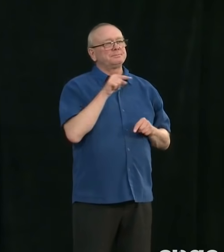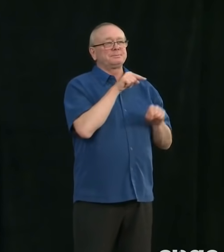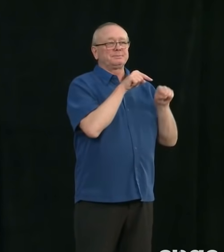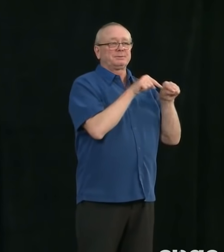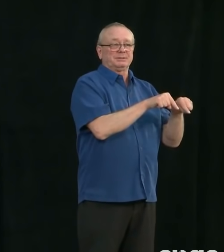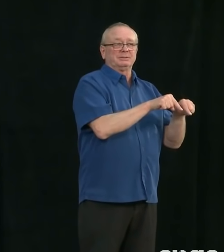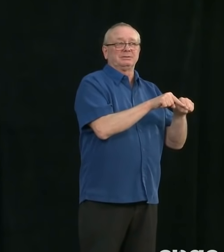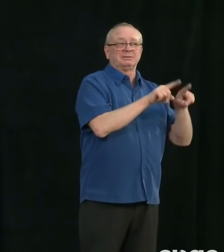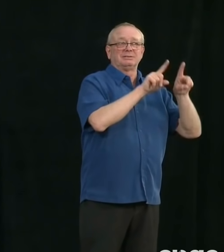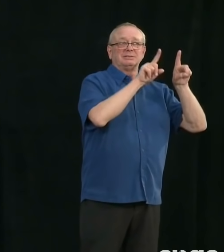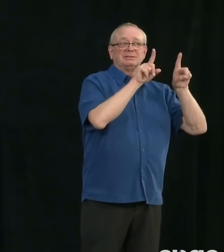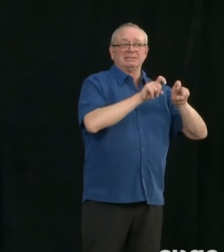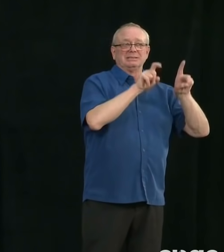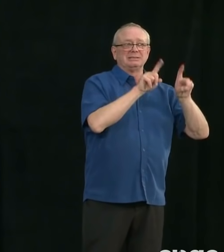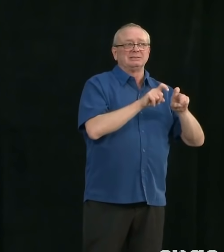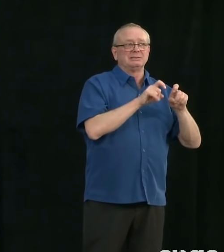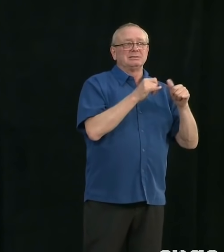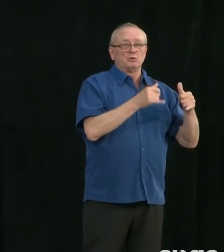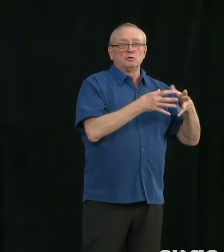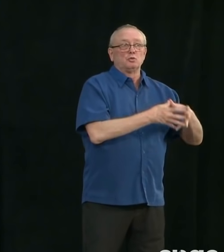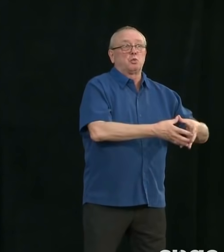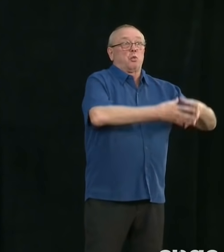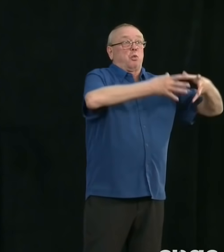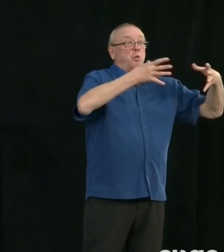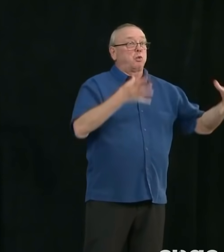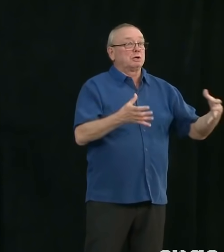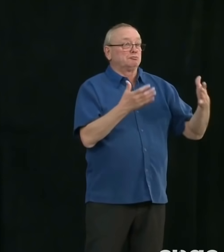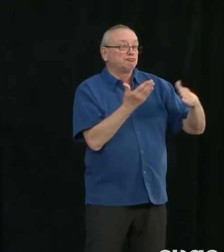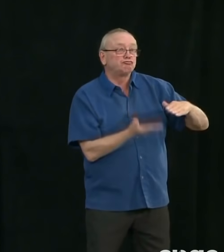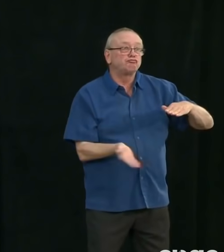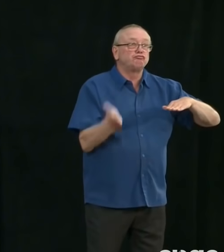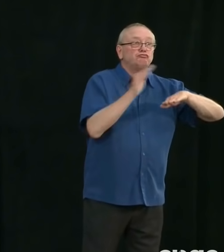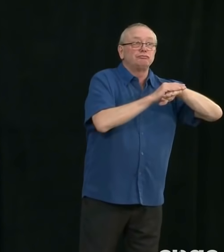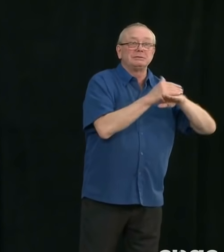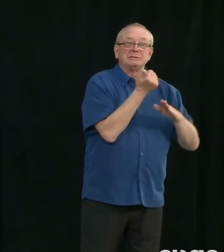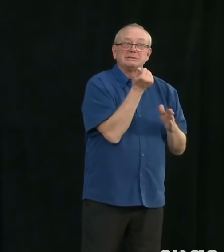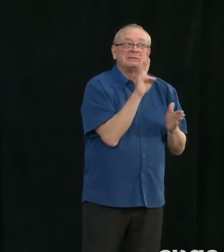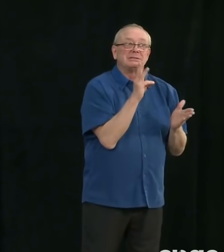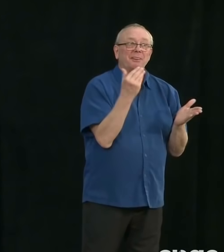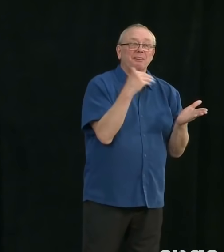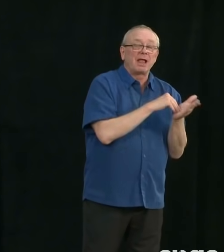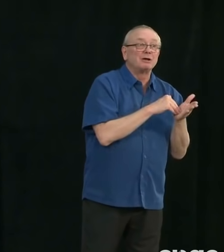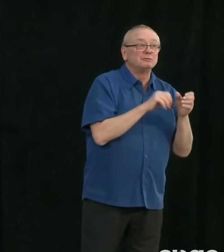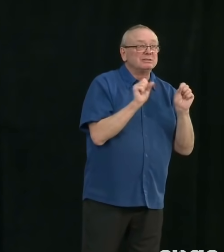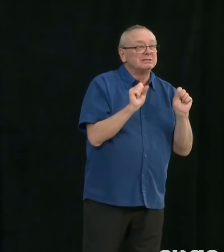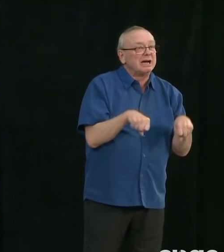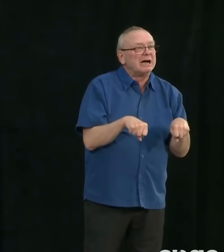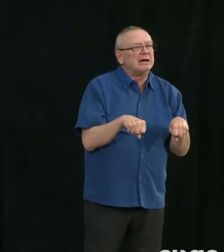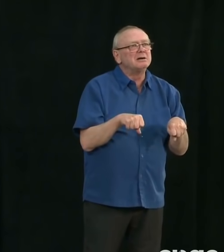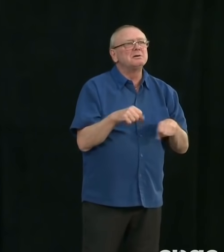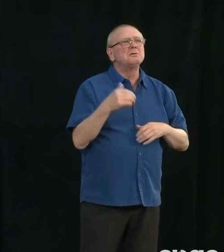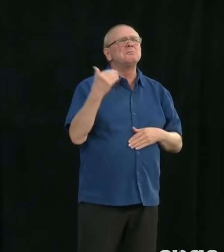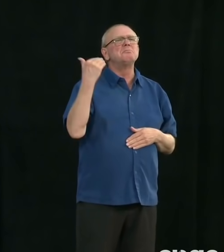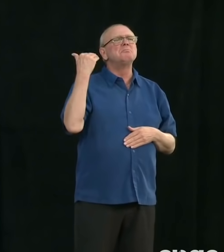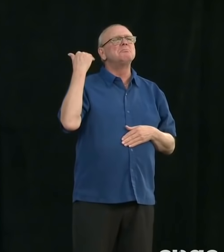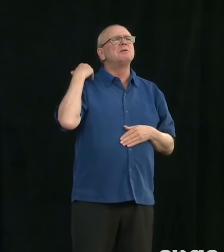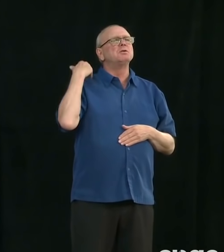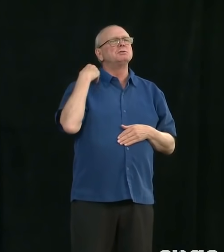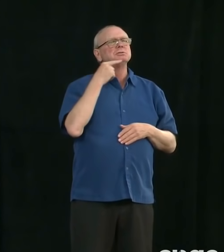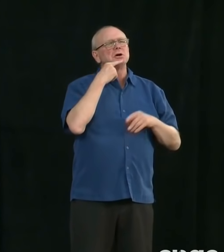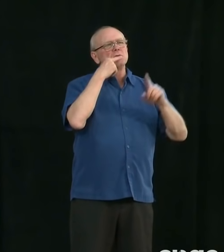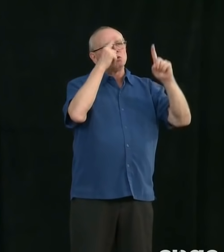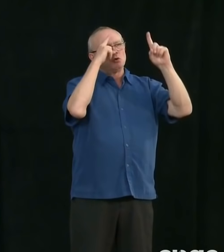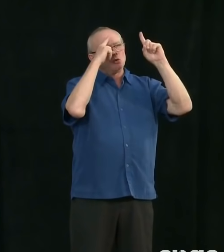to 16,000 tests. We'd previously heard Alberta's goal was 20,000 tests per day. I'm wondering, does this